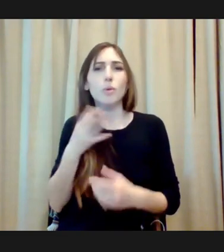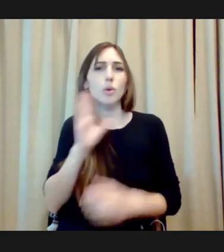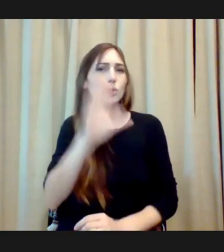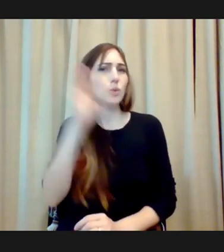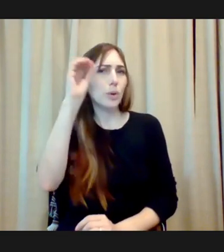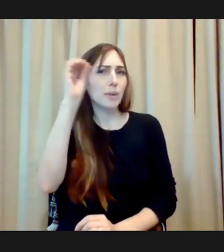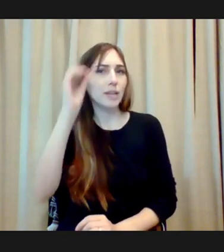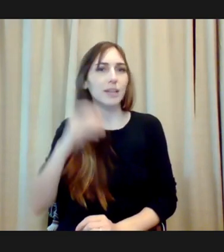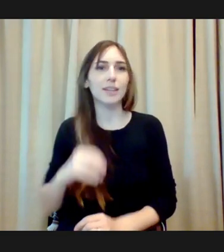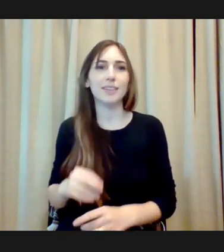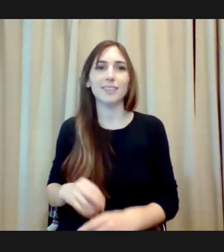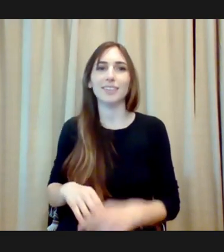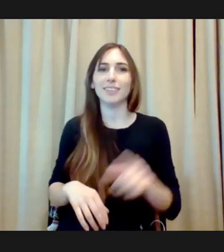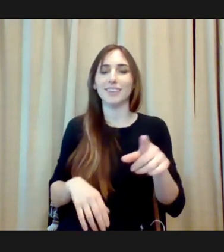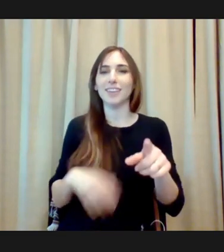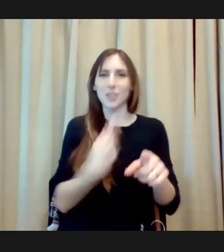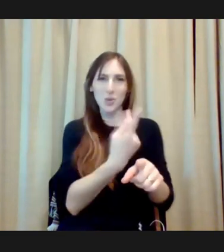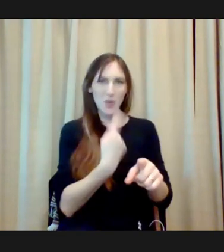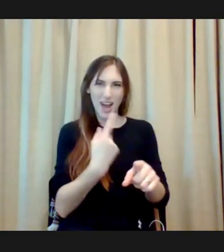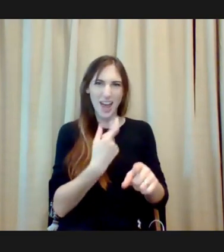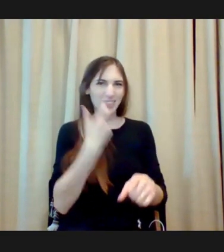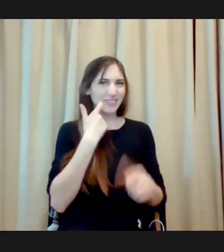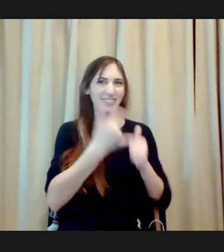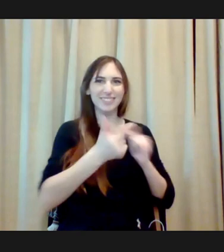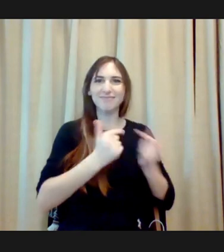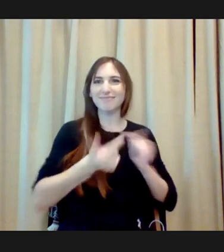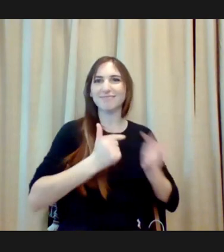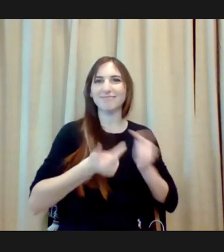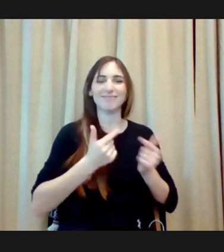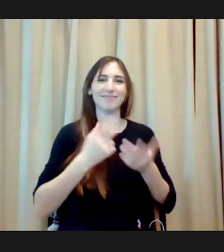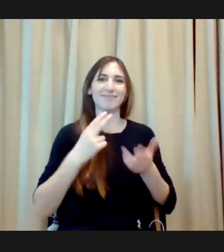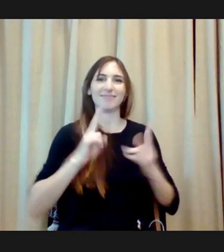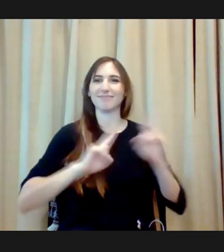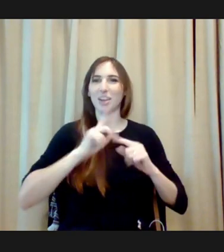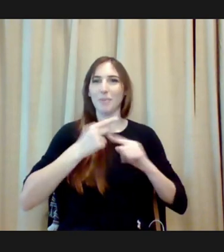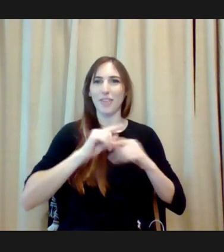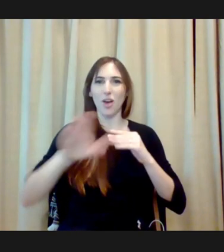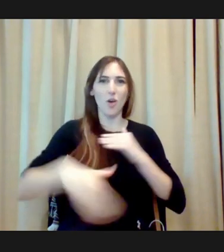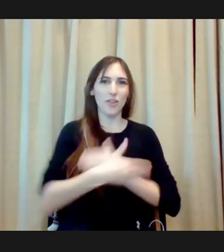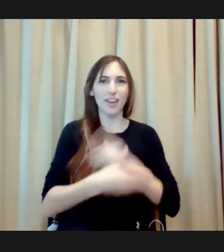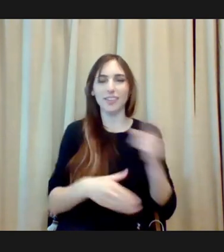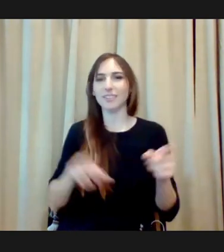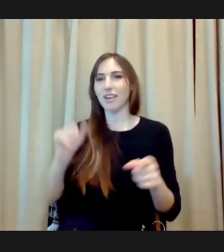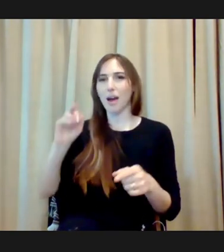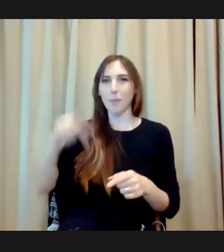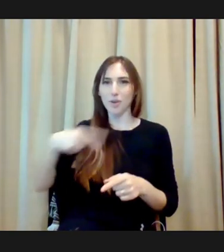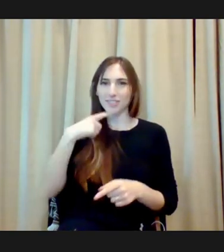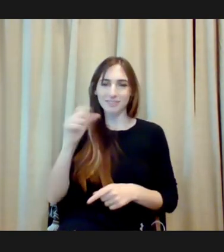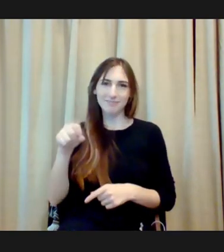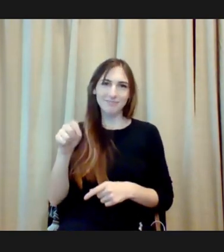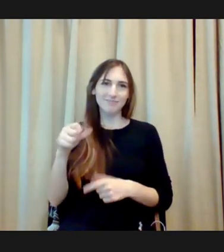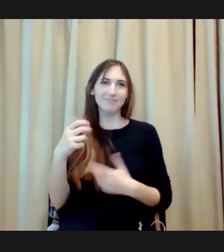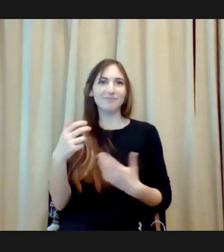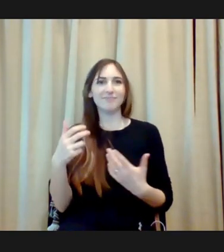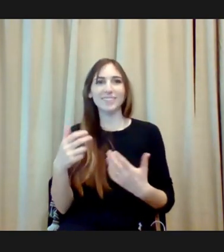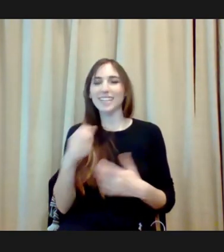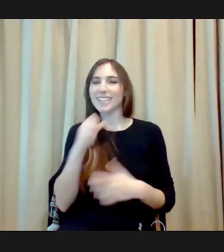You and I were going back and forth all night. You were, yeah. It's now up by 5%. It's now up by 10%.